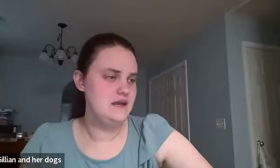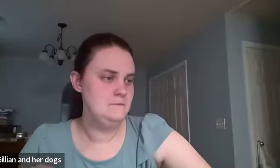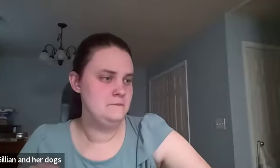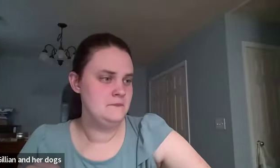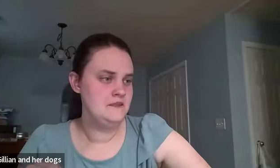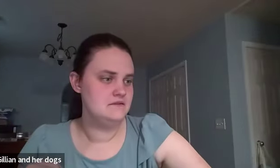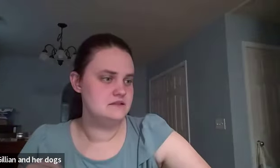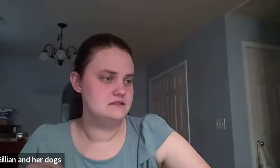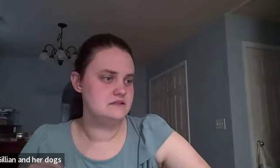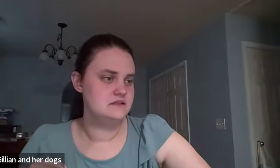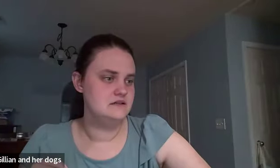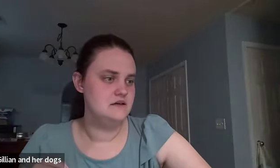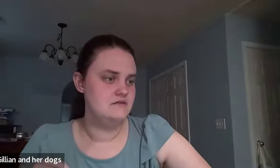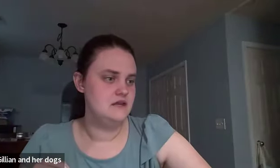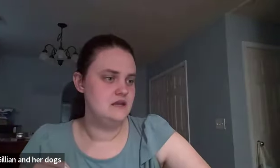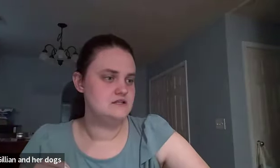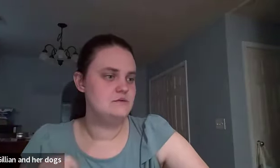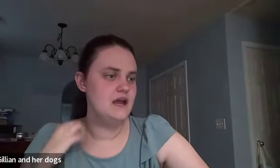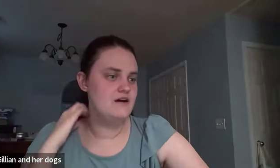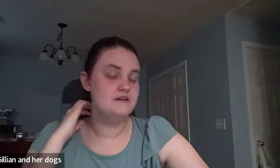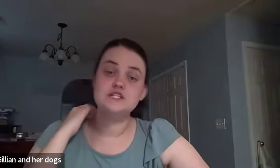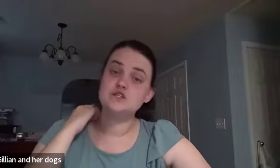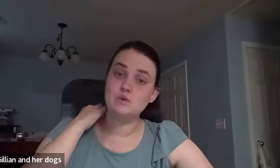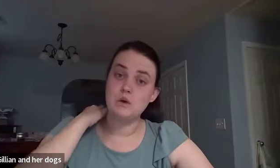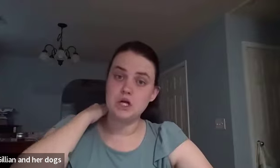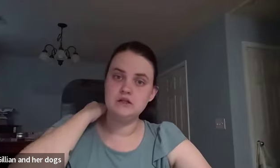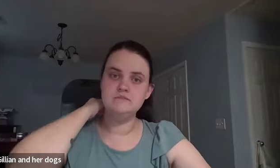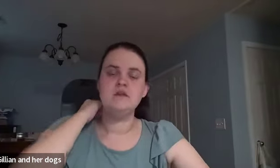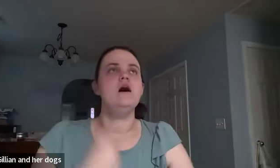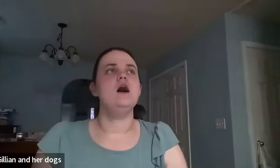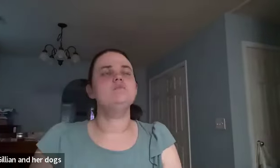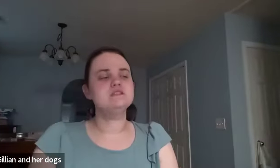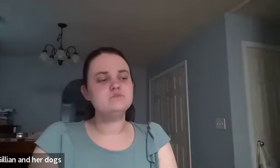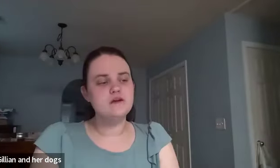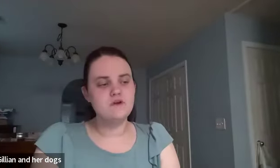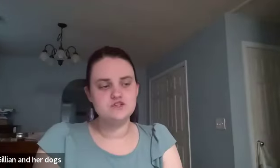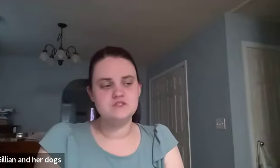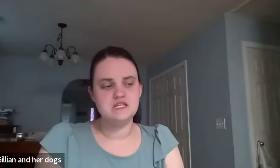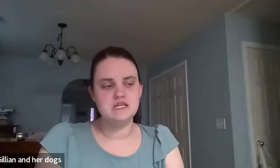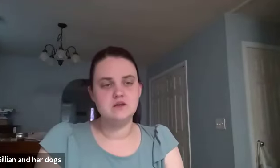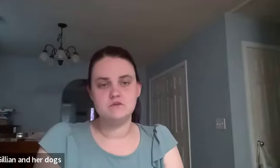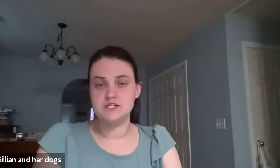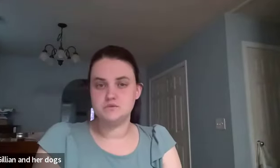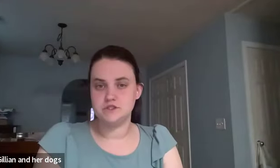Okay, let's see. The next one we have is squirrel. This is what I've also seen in relation with